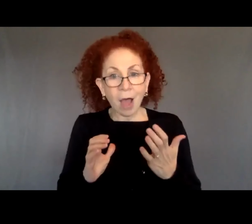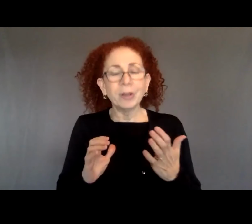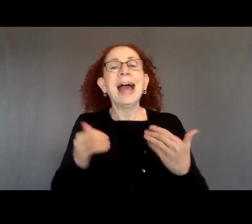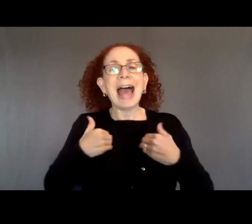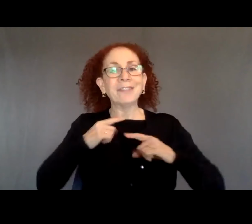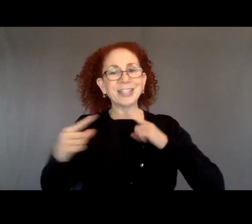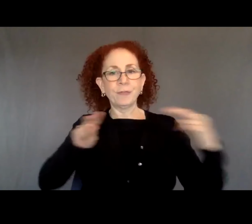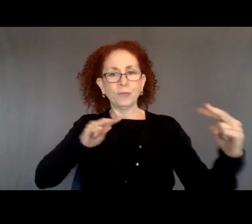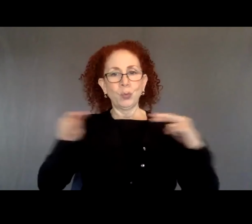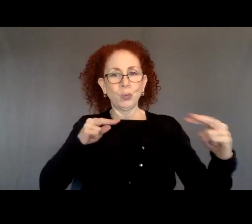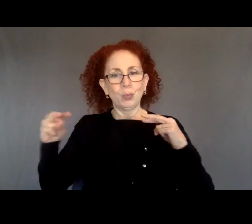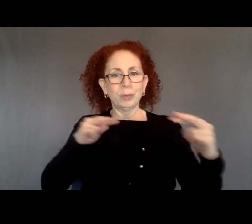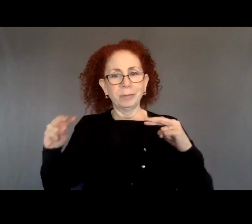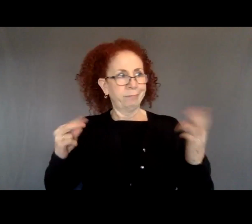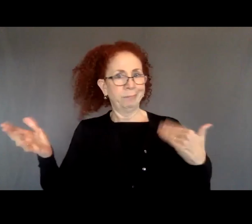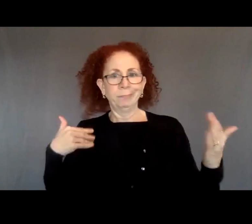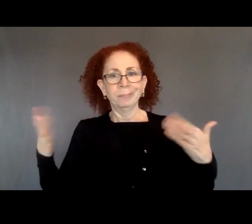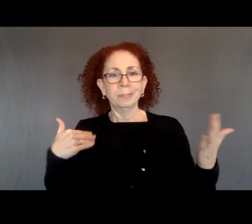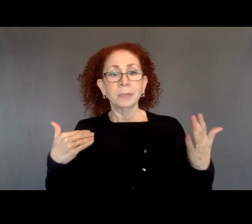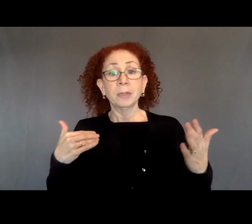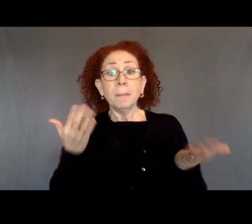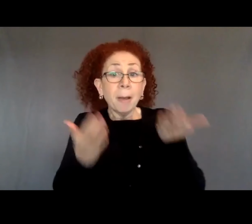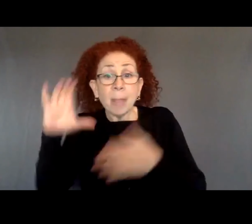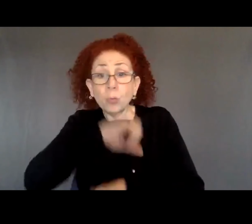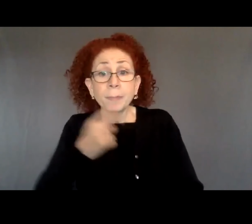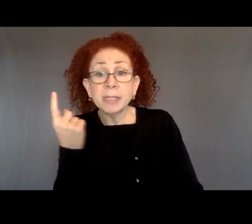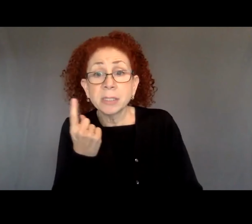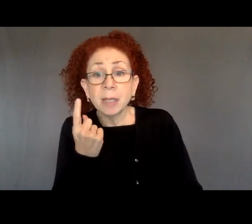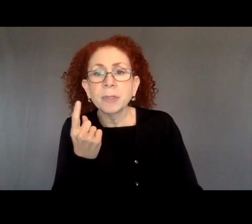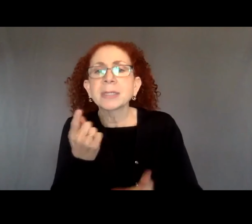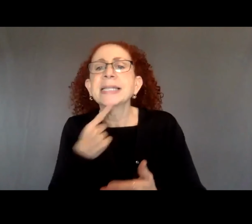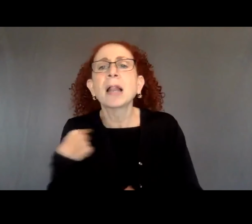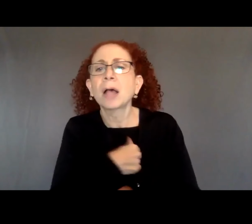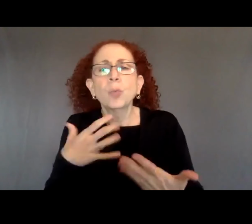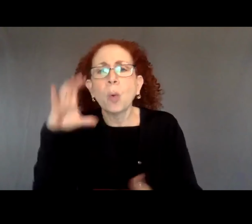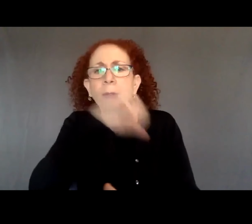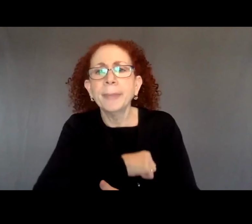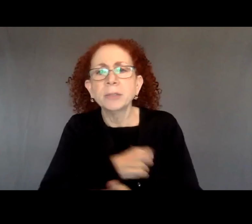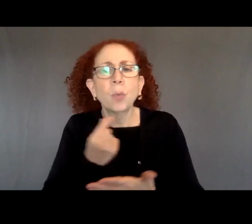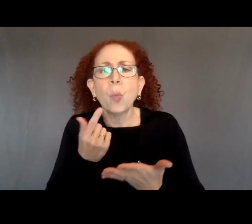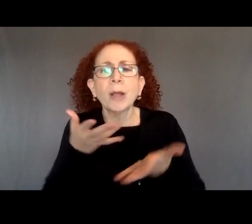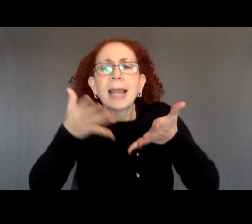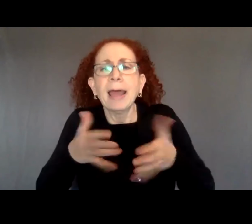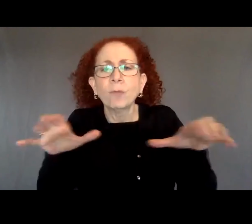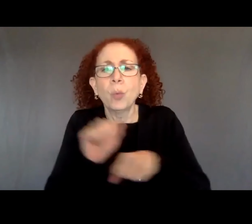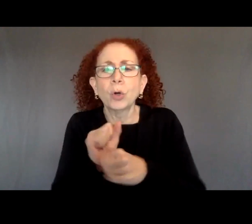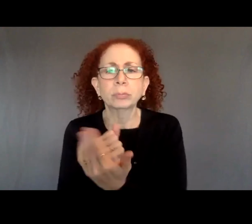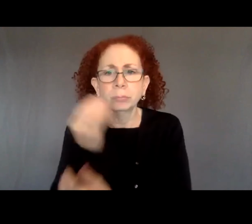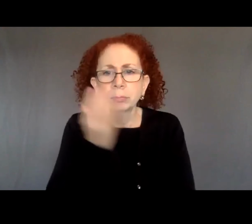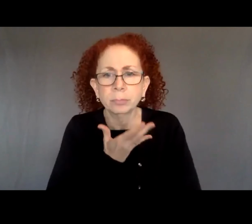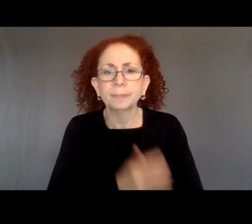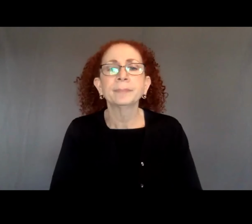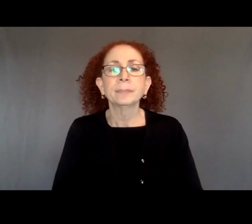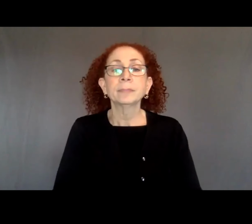different angles and perspectives. But we may have missed something. What have we missed? What work is left to do? I will now